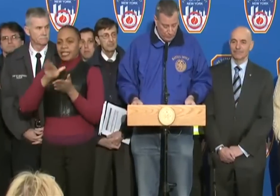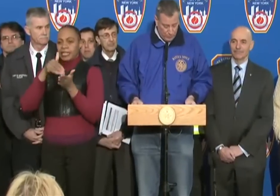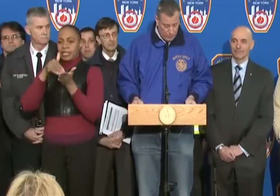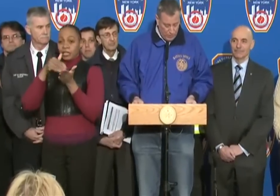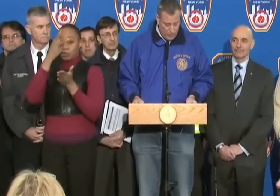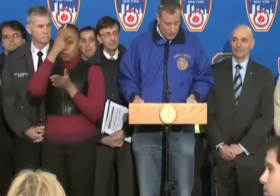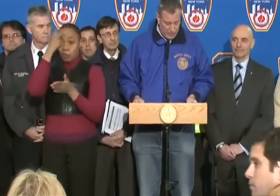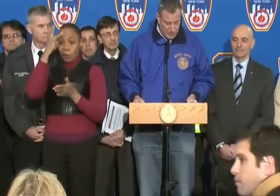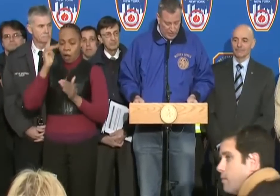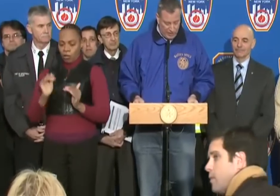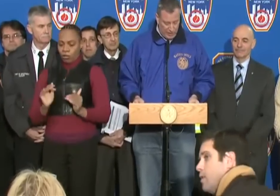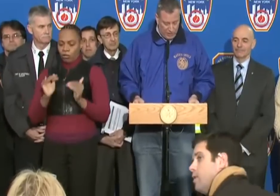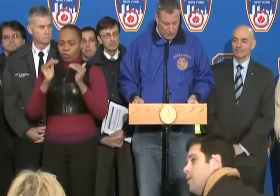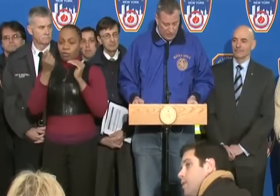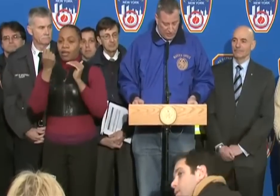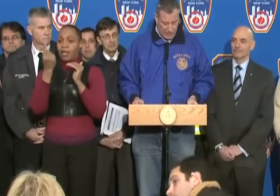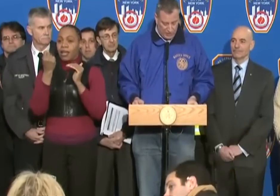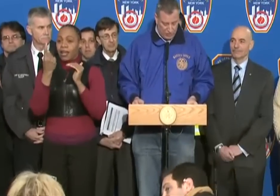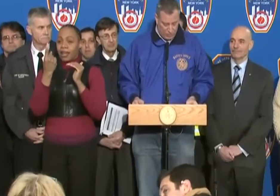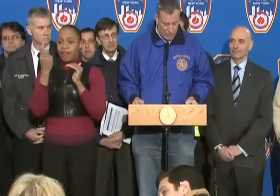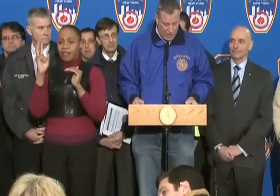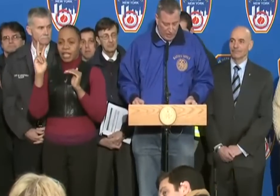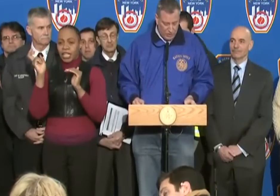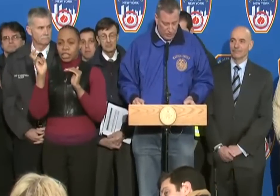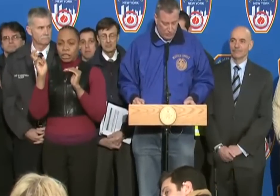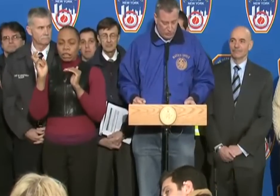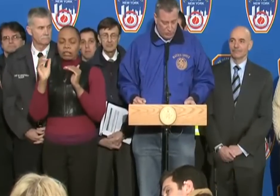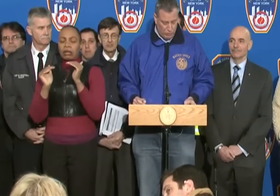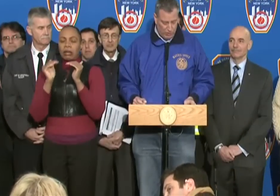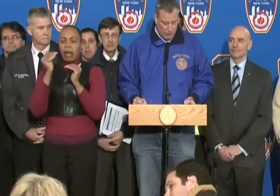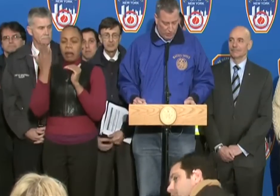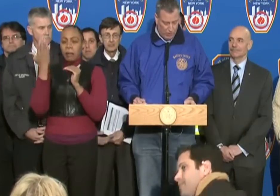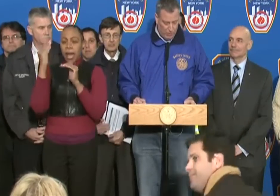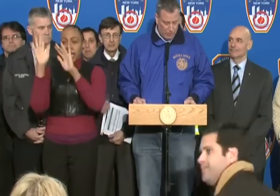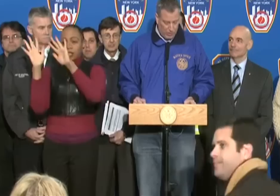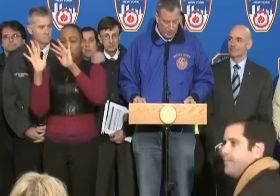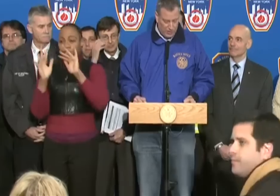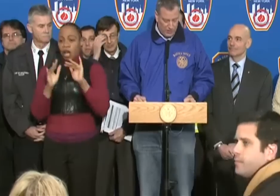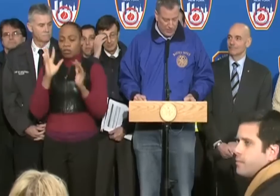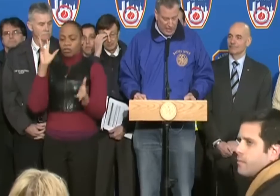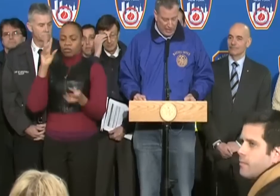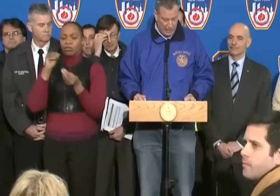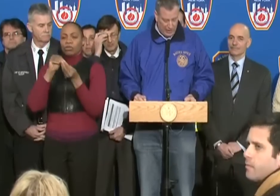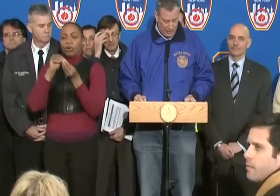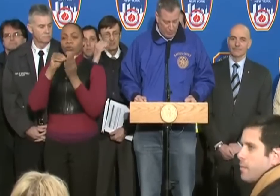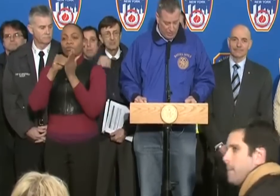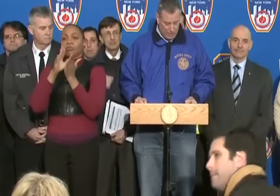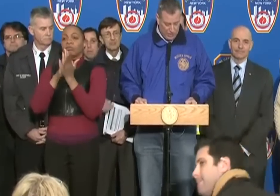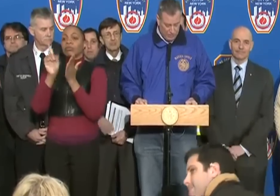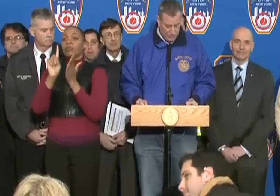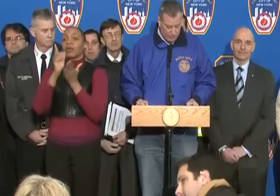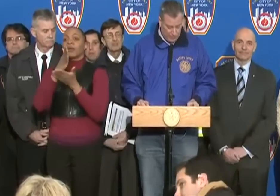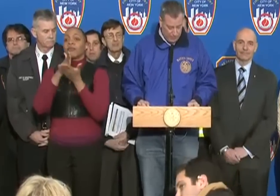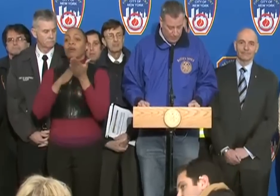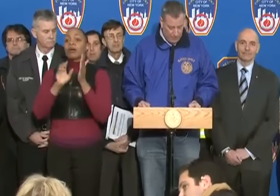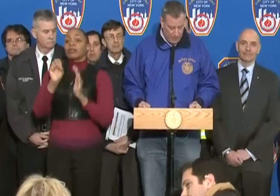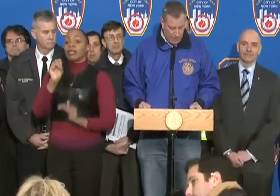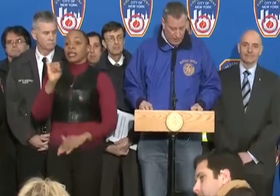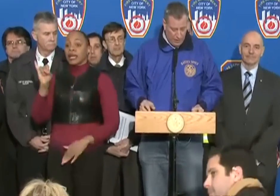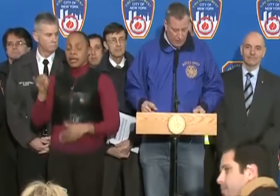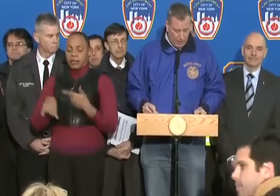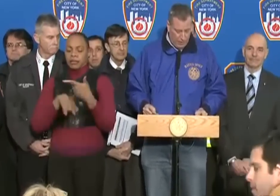inches. So again, slightly larger than the last storm. Higher totals were recorded in parts of Staten Island and the Bronx.